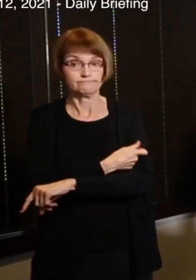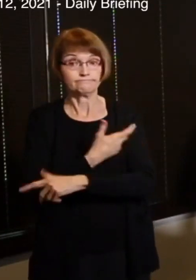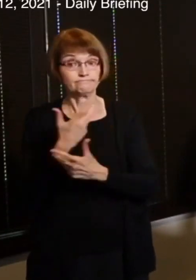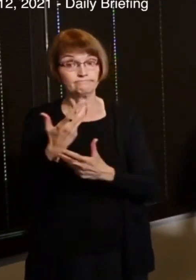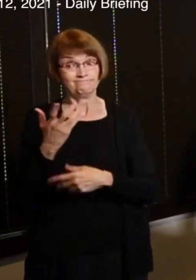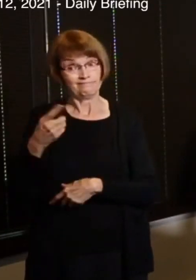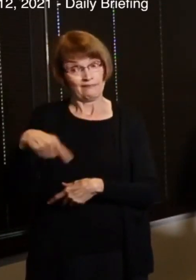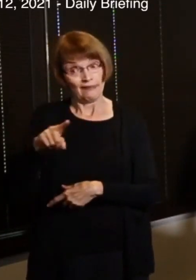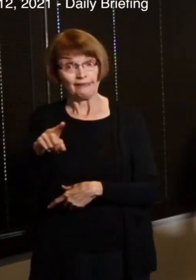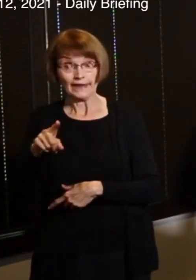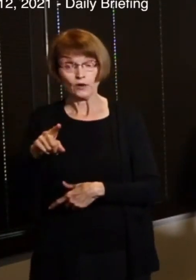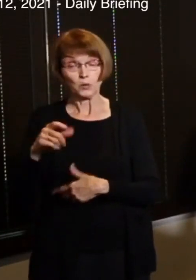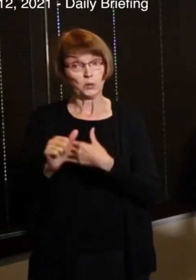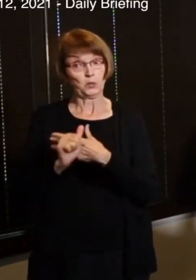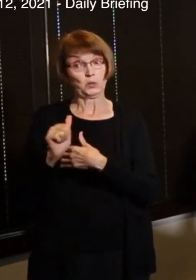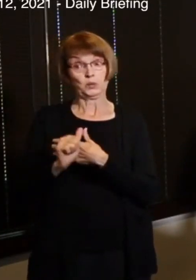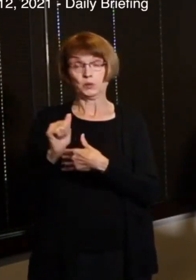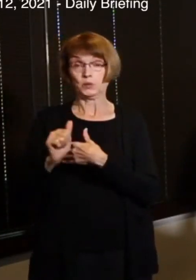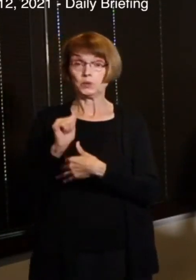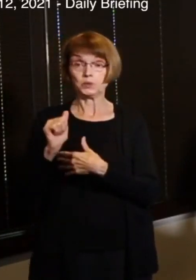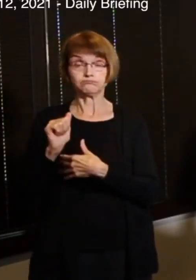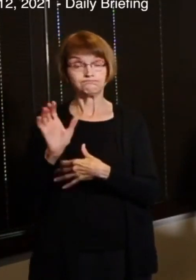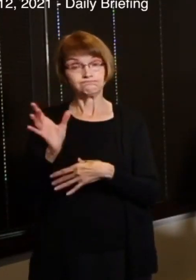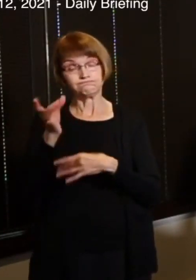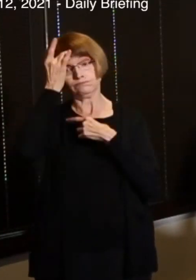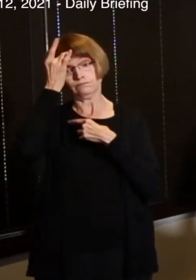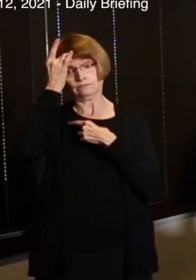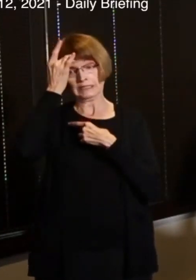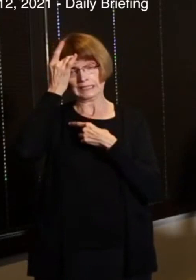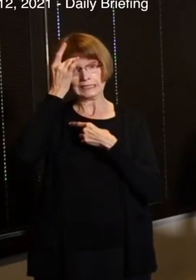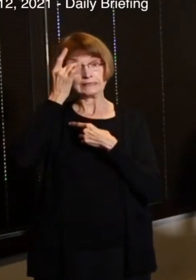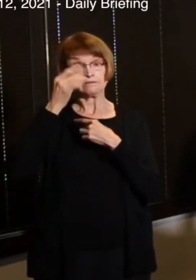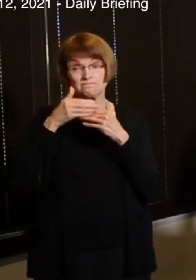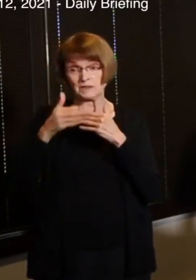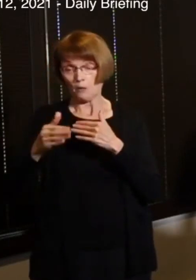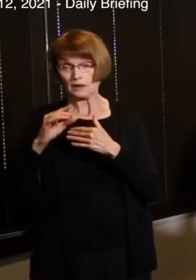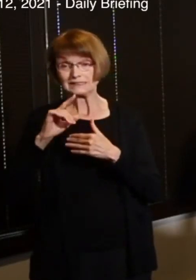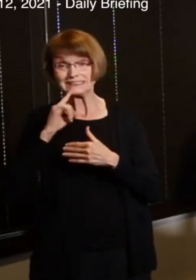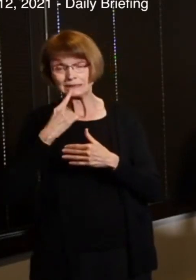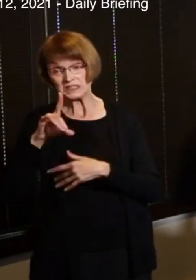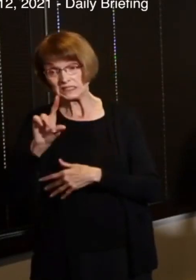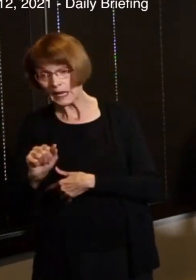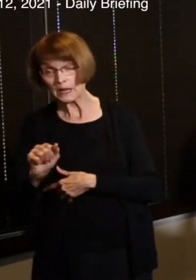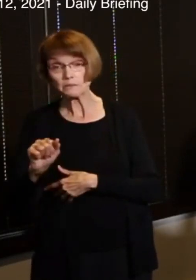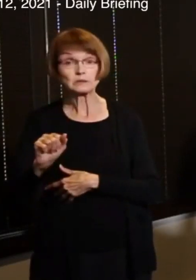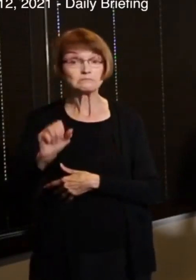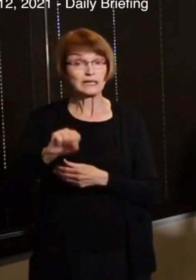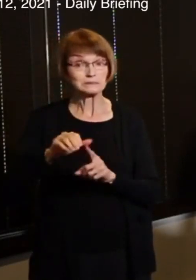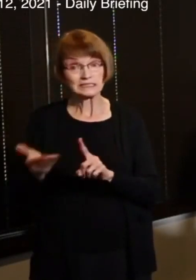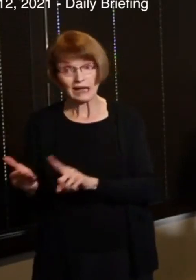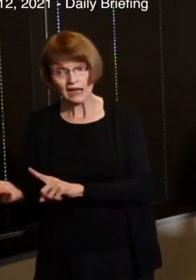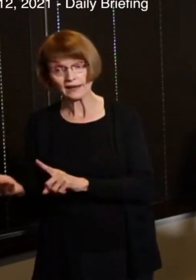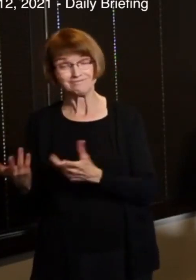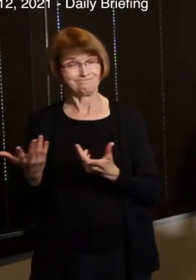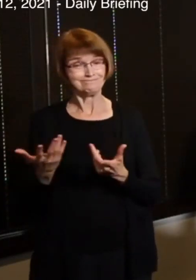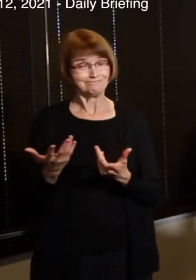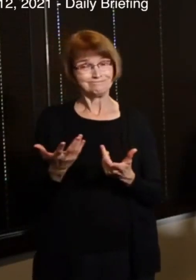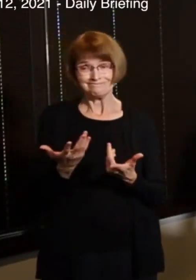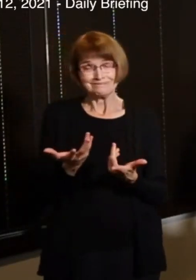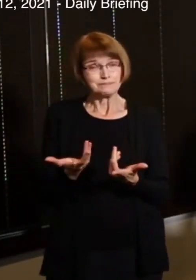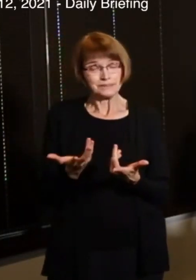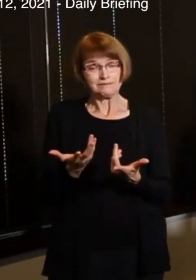at risk of serious disability and possibly death from what is really a completely preventable